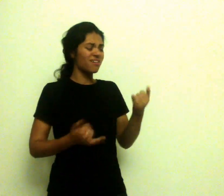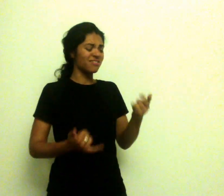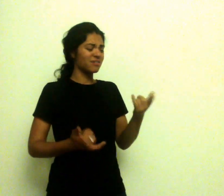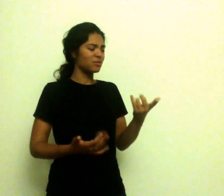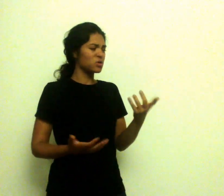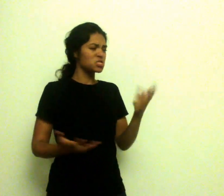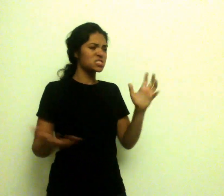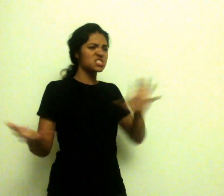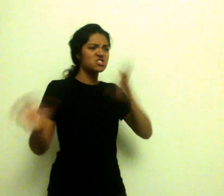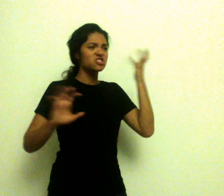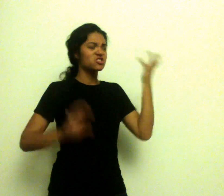your life.